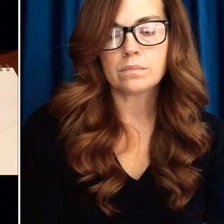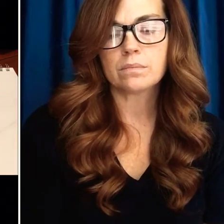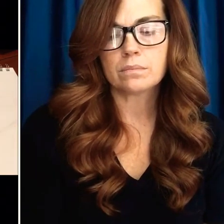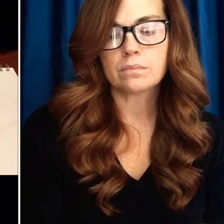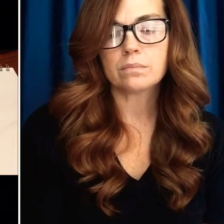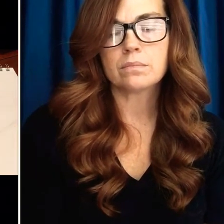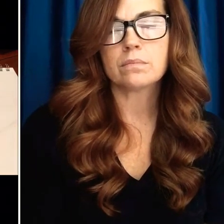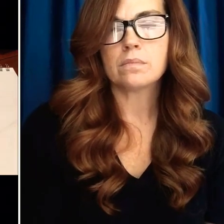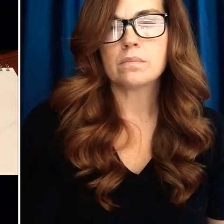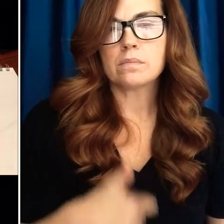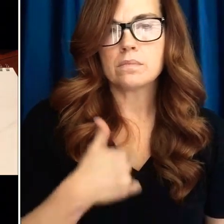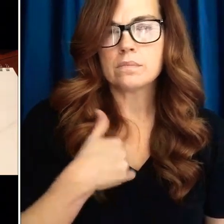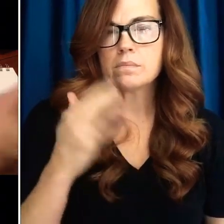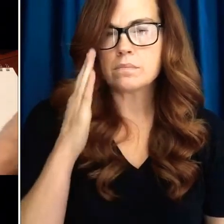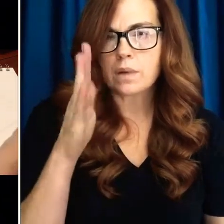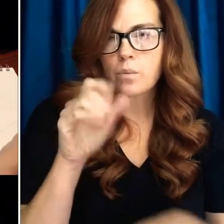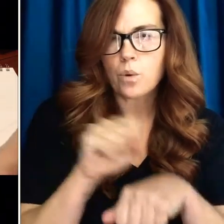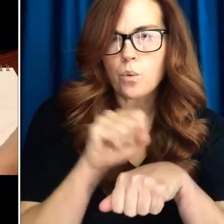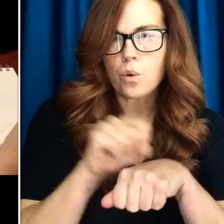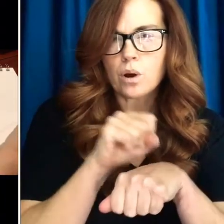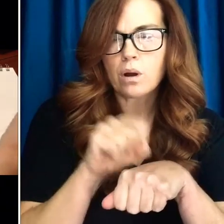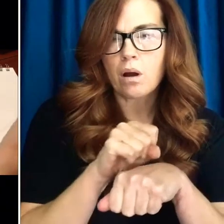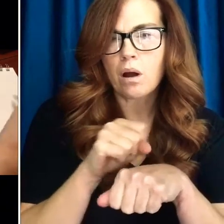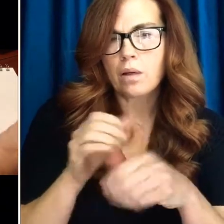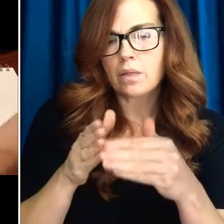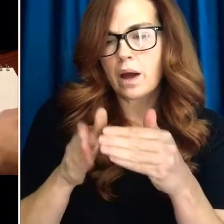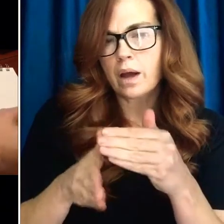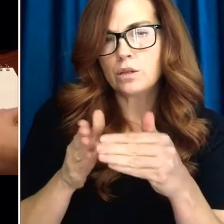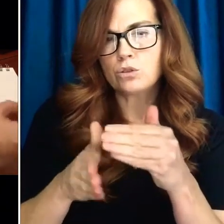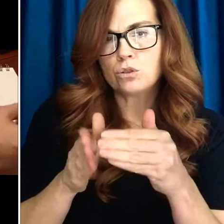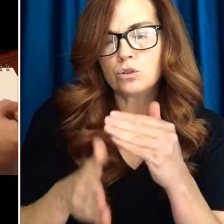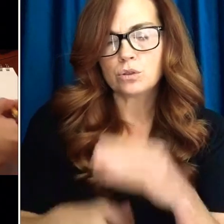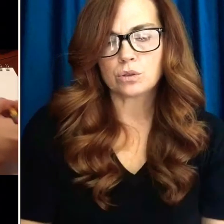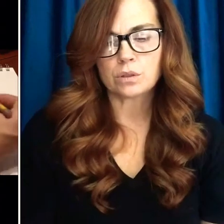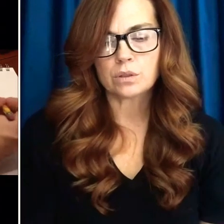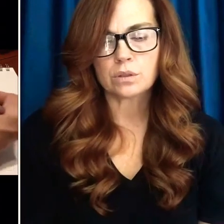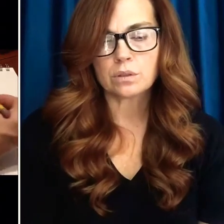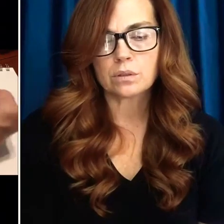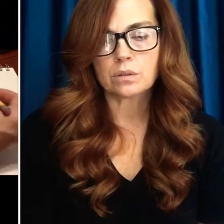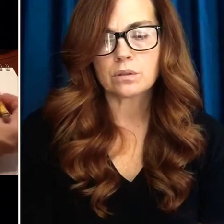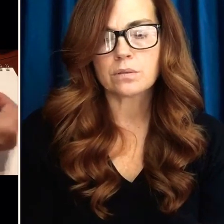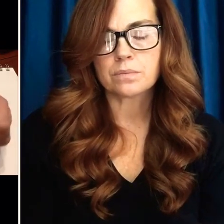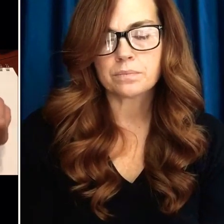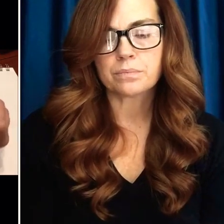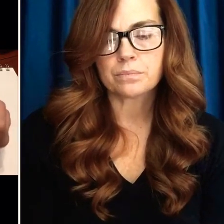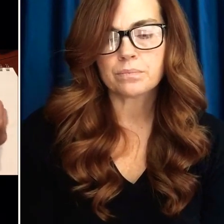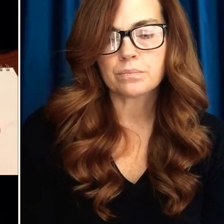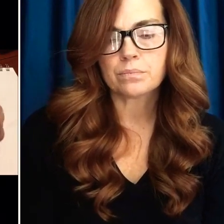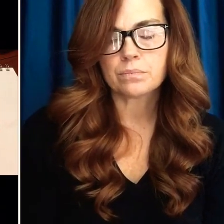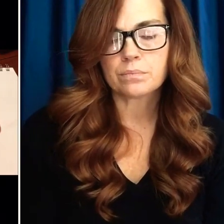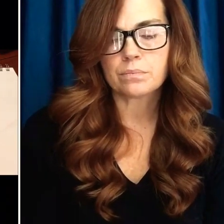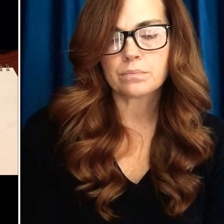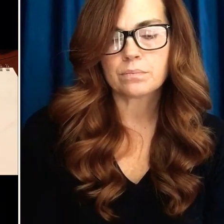Okay, and I am going to have to clean up these edges, but I wanted a shape to cut